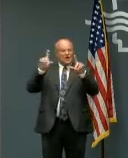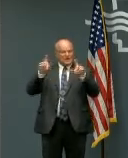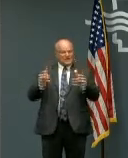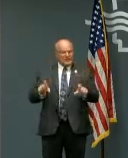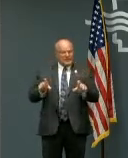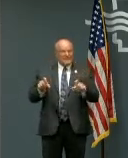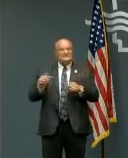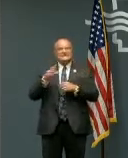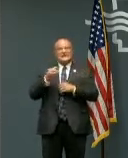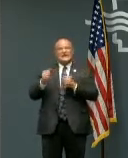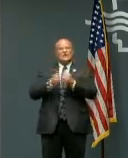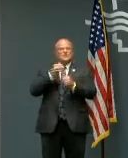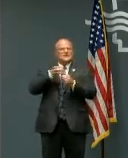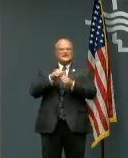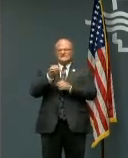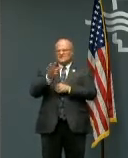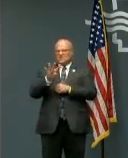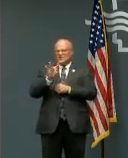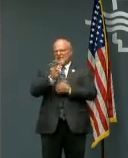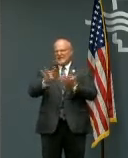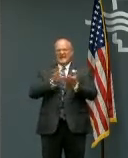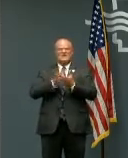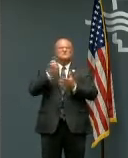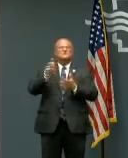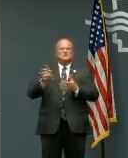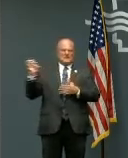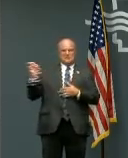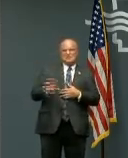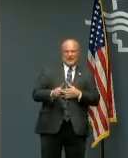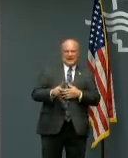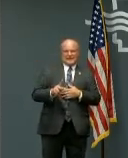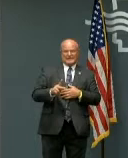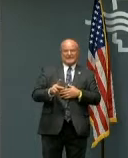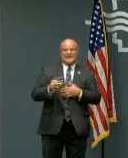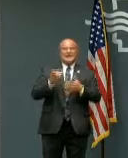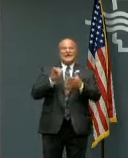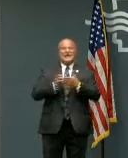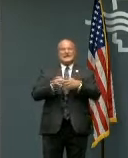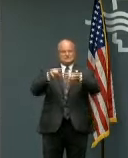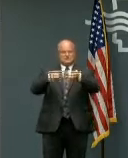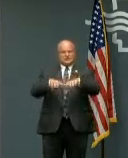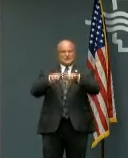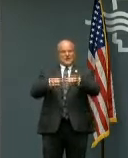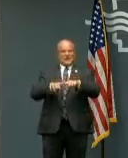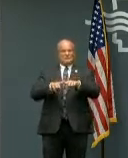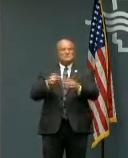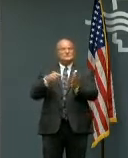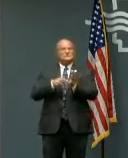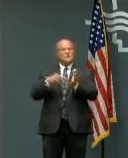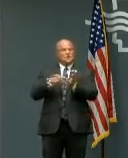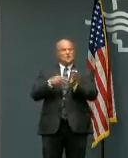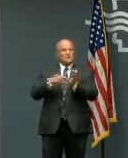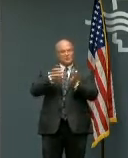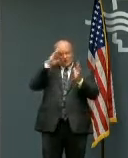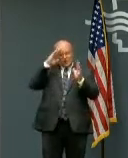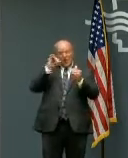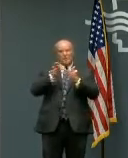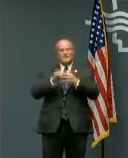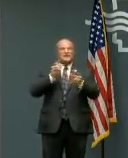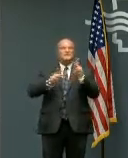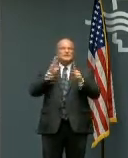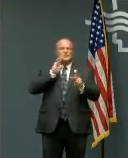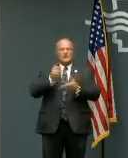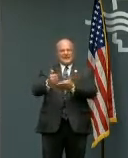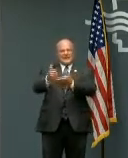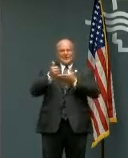test, and within 48 hours it should come back to you, and that's reliable, it's affordable, and I hope that everybody